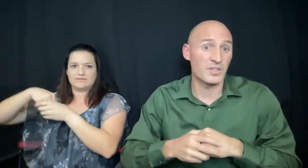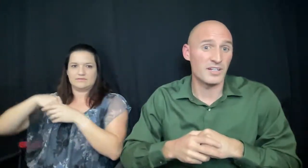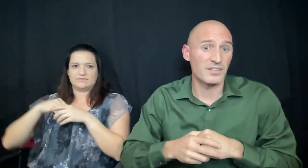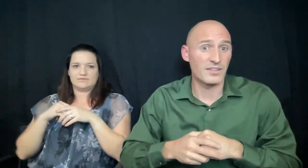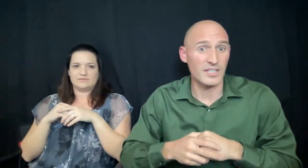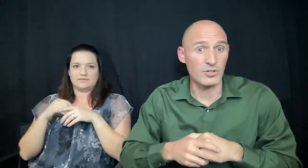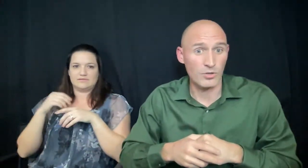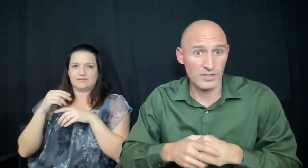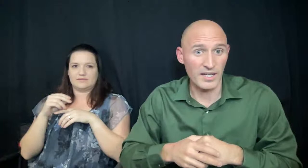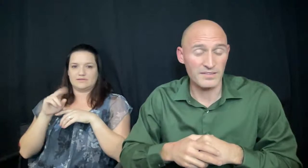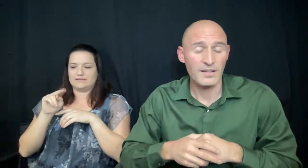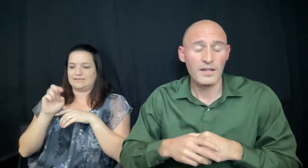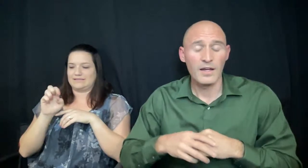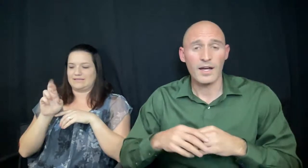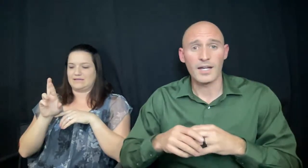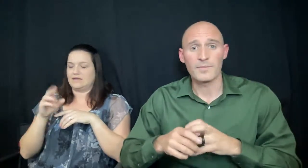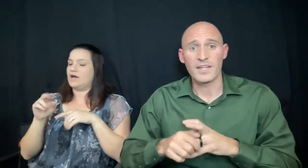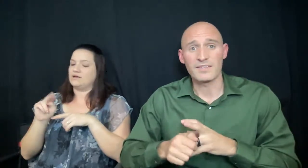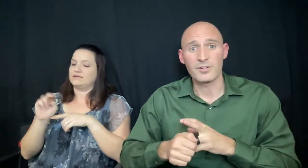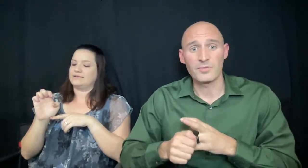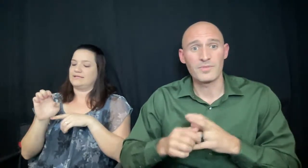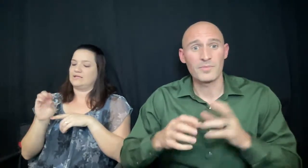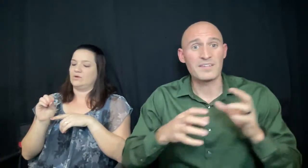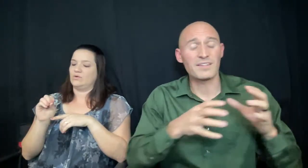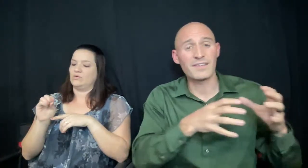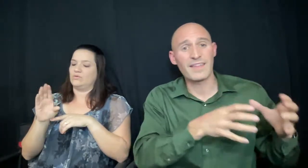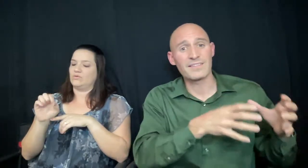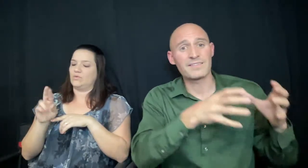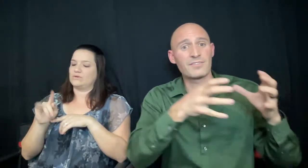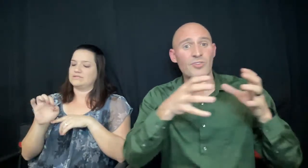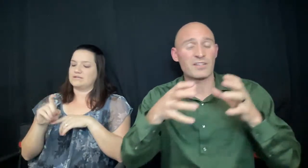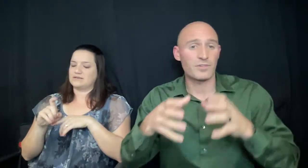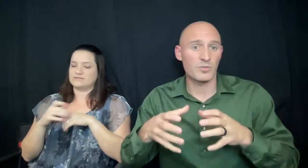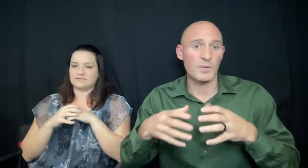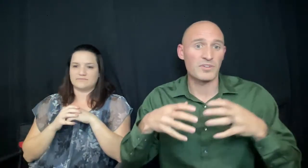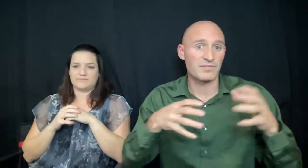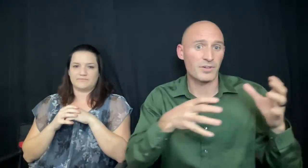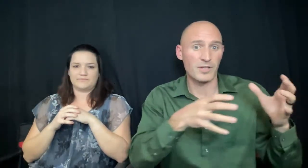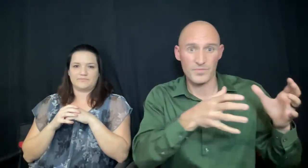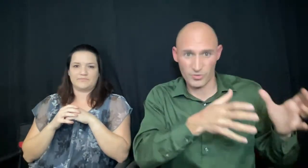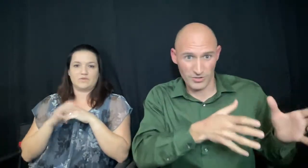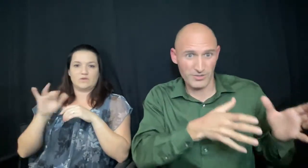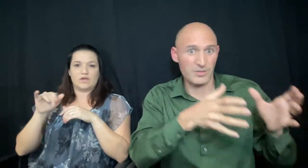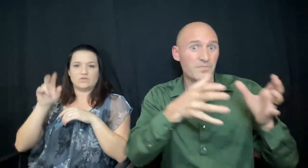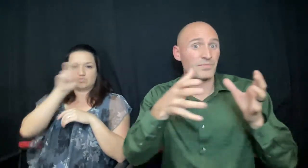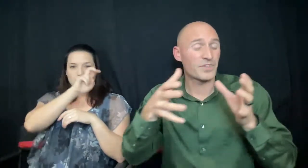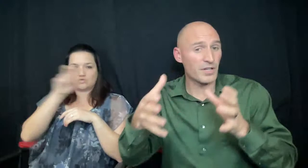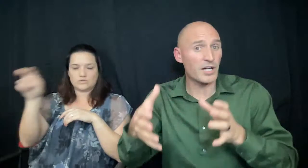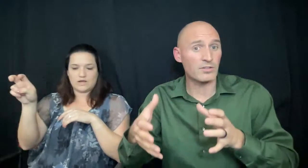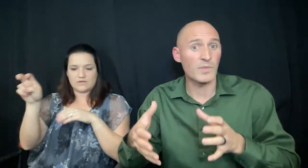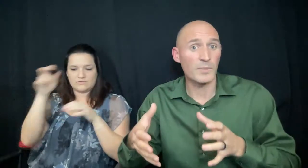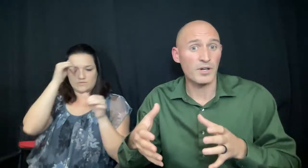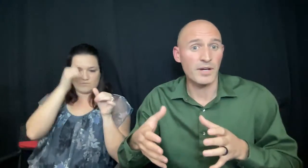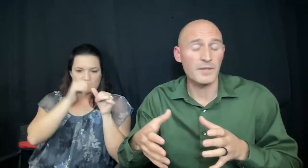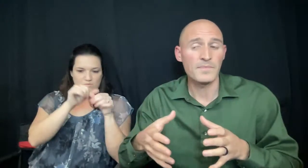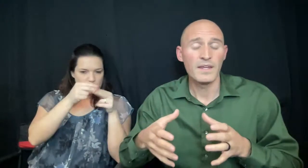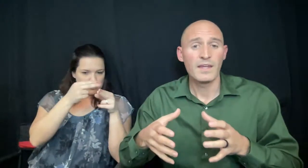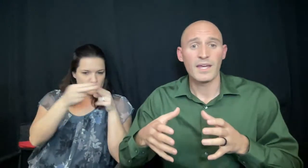distributed into the neocortex. And so basically that's transferring your memories from short-term to long-term memory, right? And